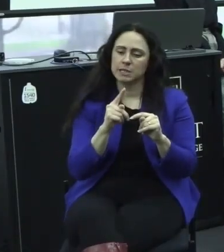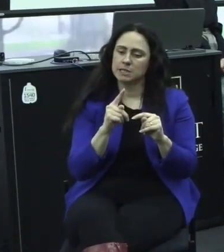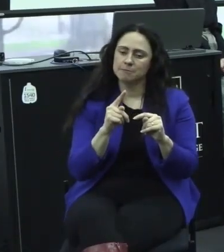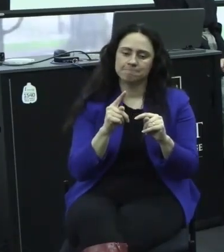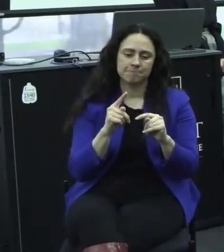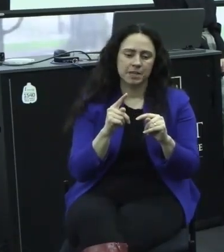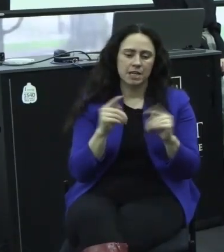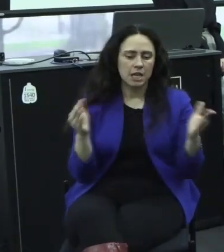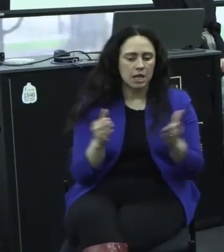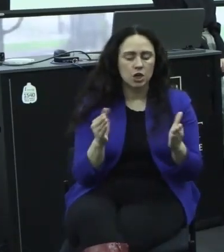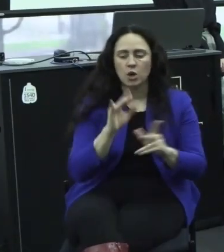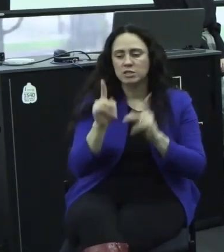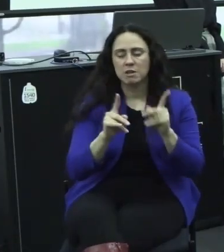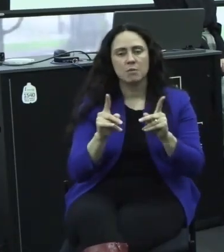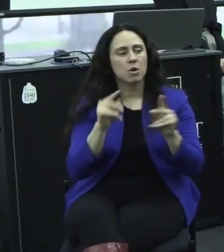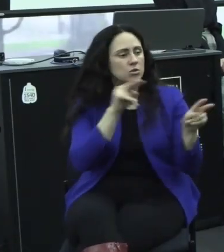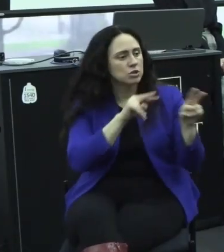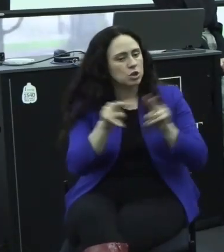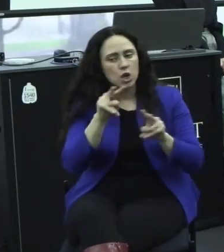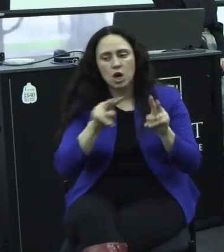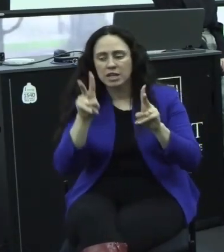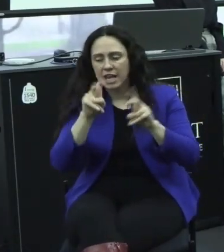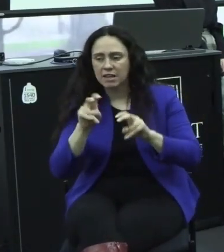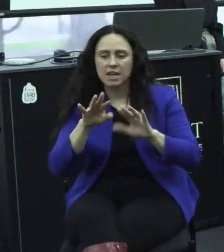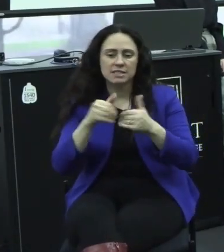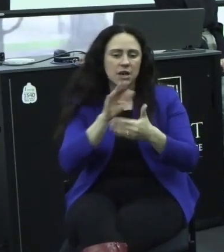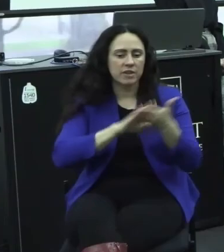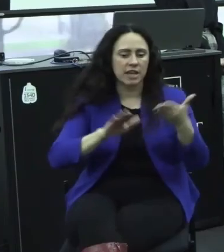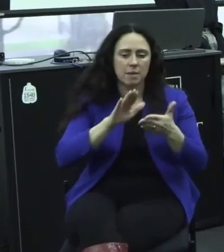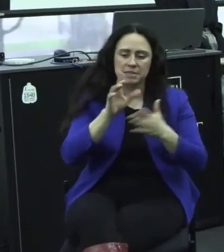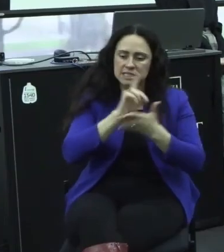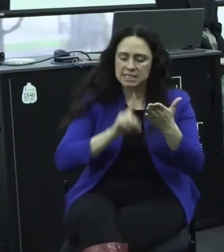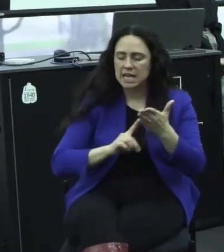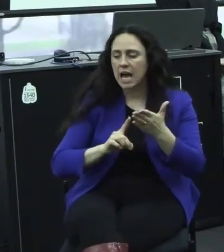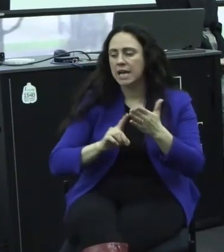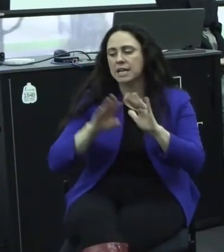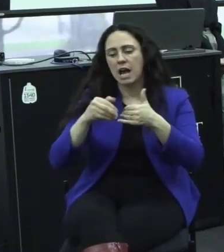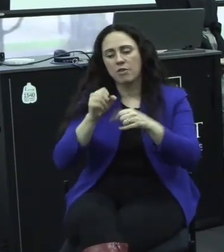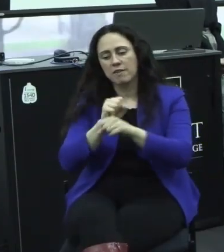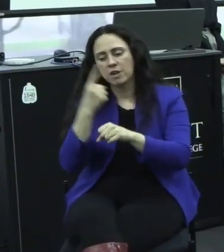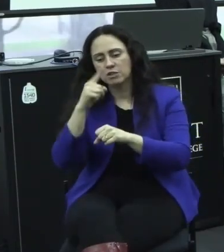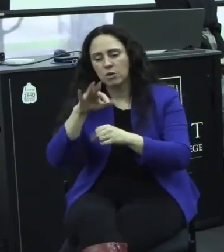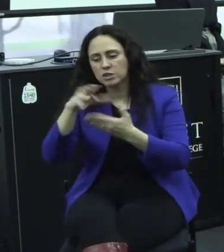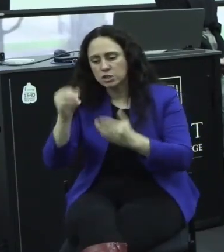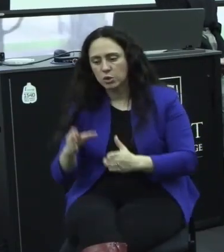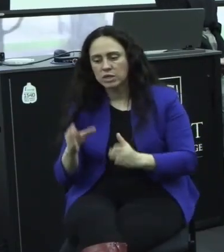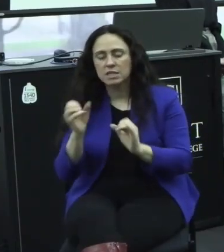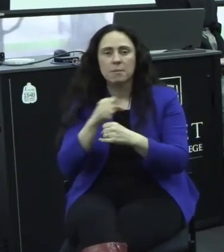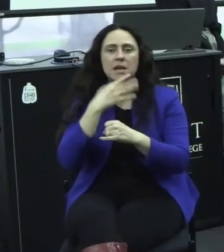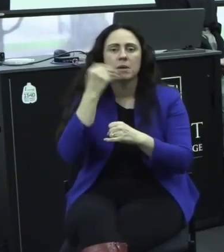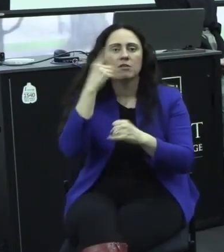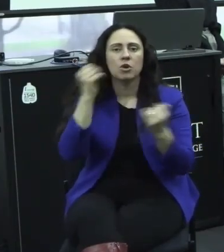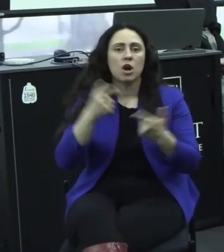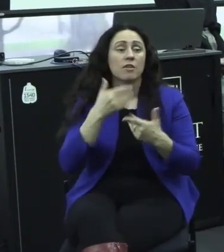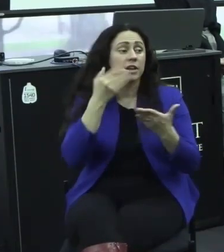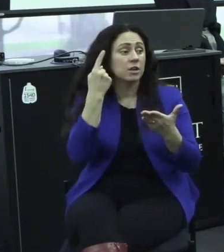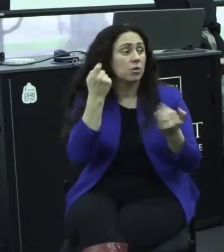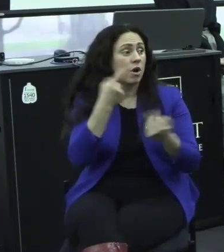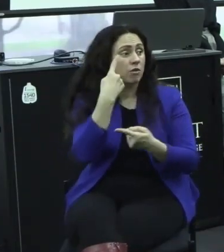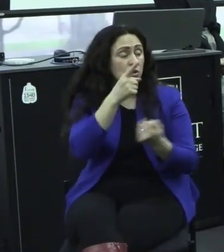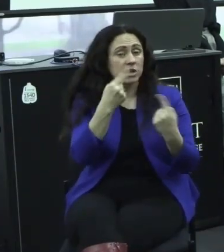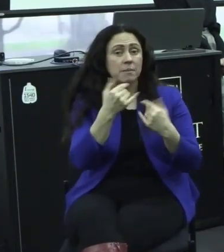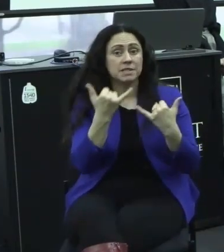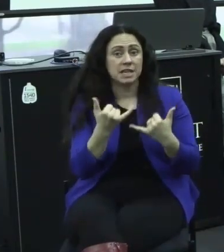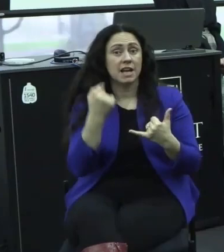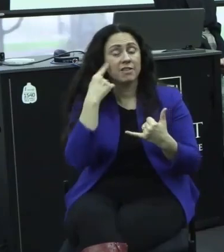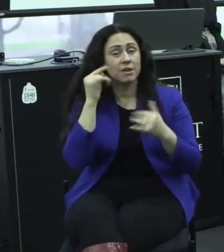our campuses are designed, to look at the way they function for our students, to make it better for all. So I just thank you all for being here today. I think this is